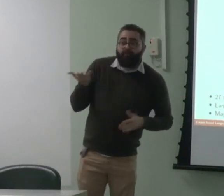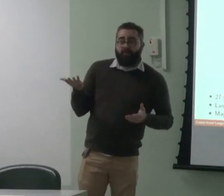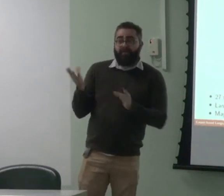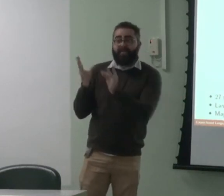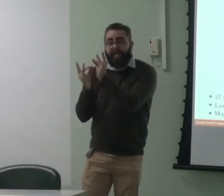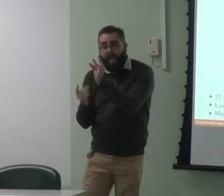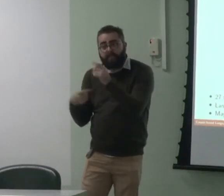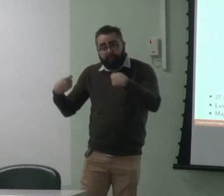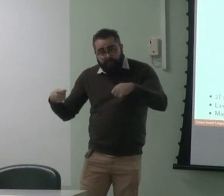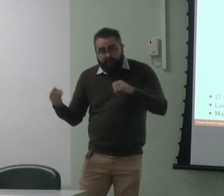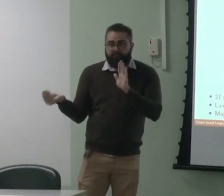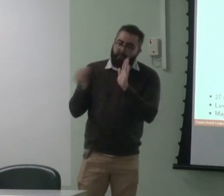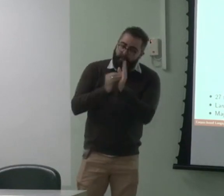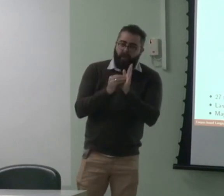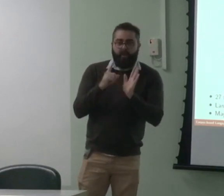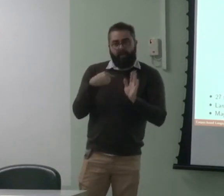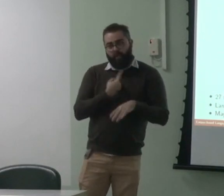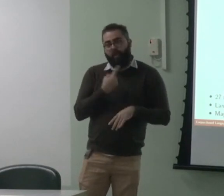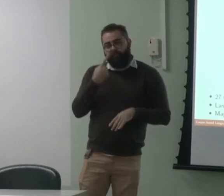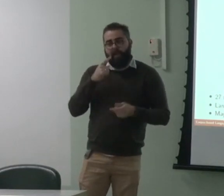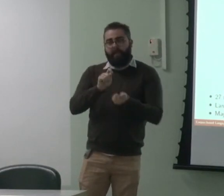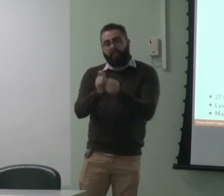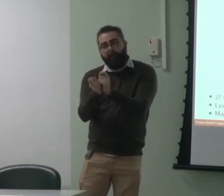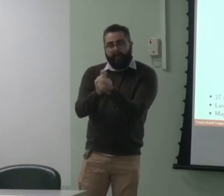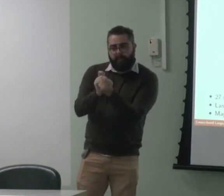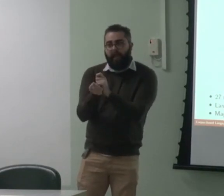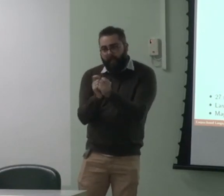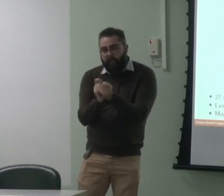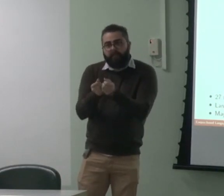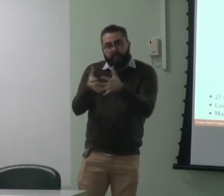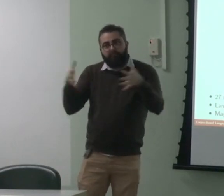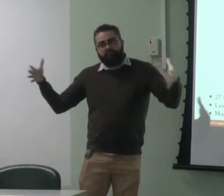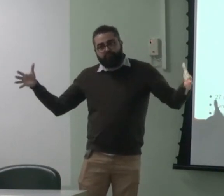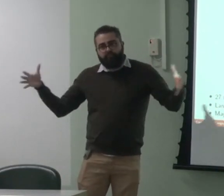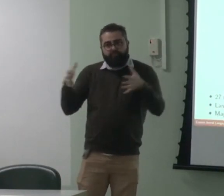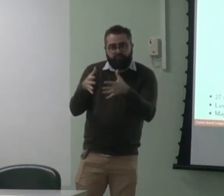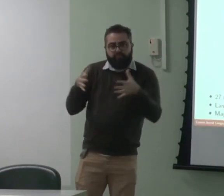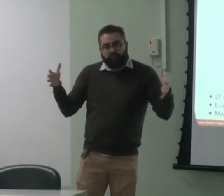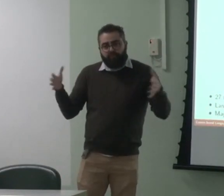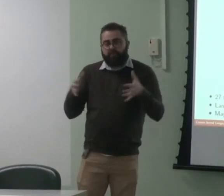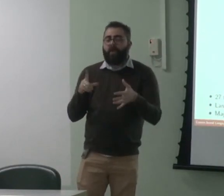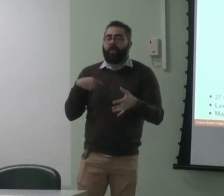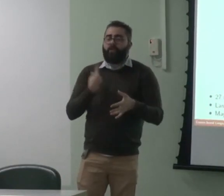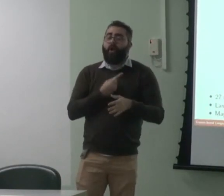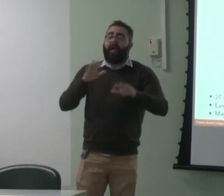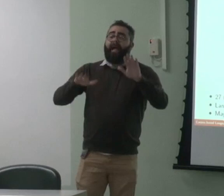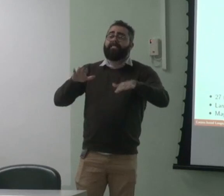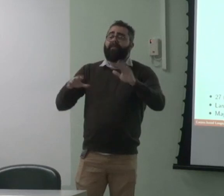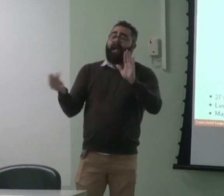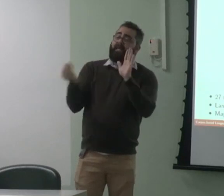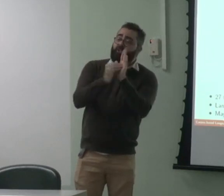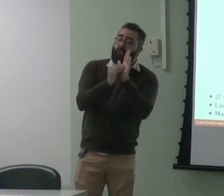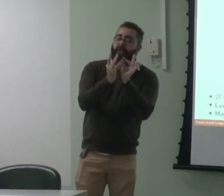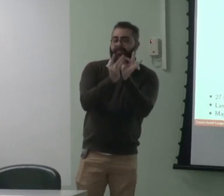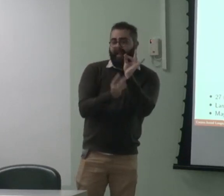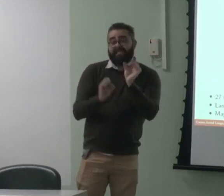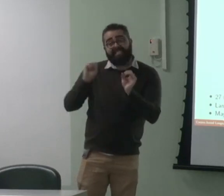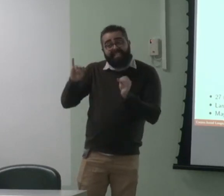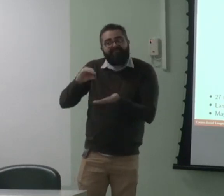we really think it can be extensible, and even sometimes we will add new features to the